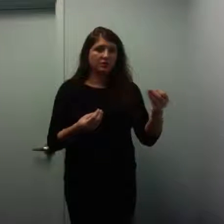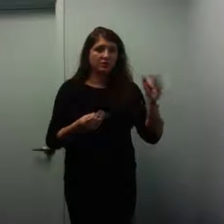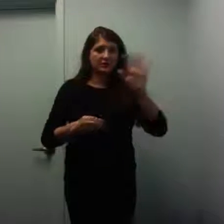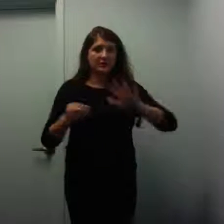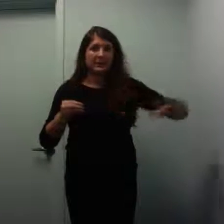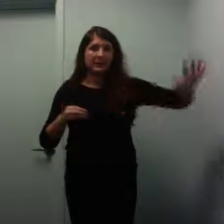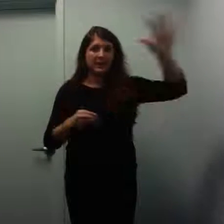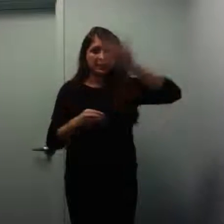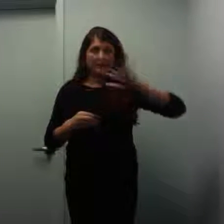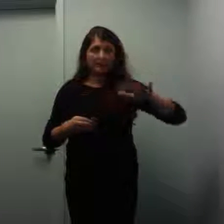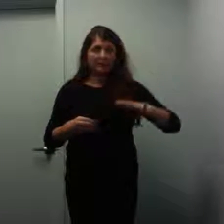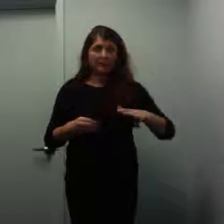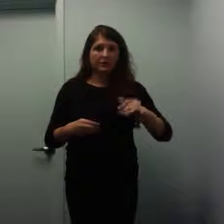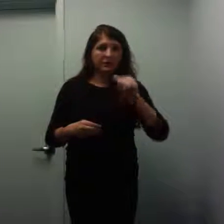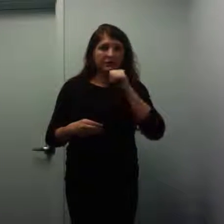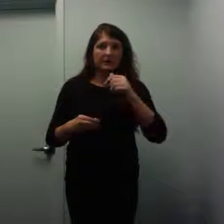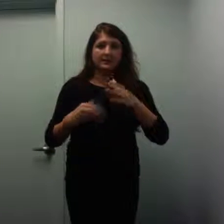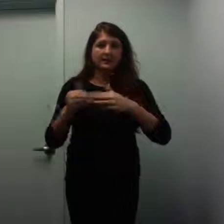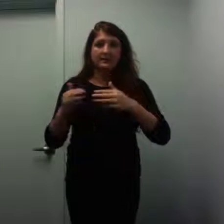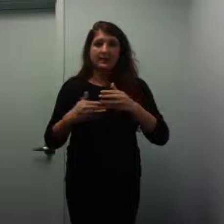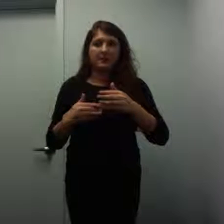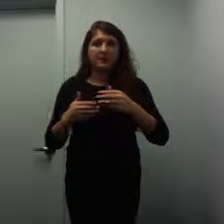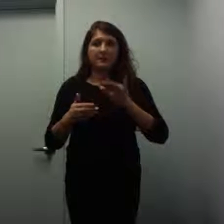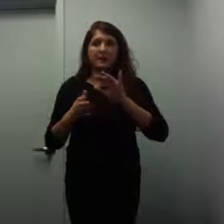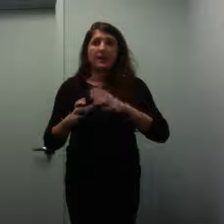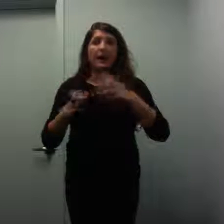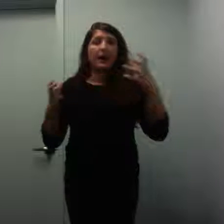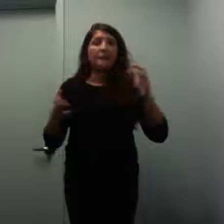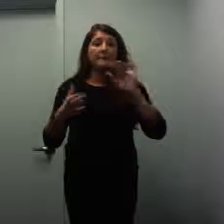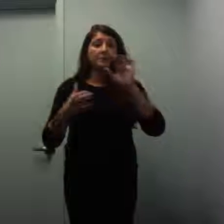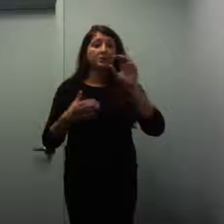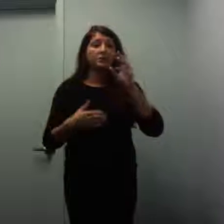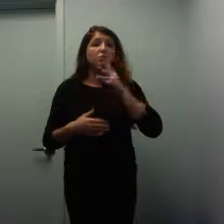with how much water or water vapor that air can hold at that time.